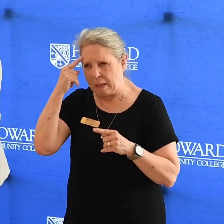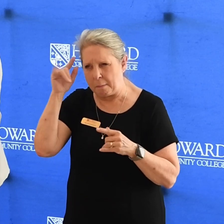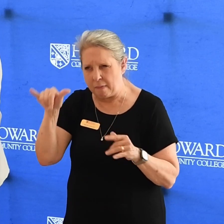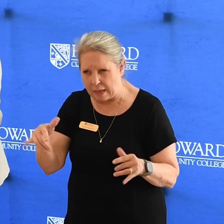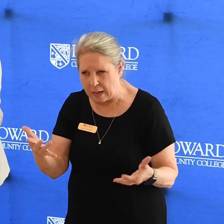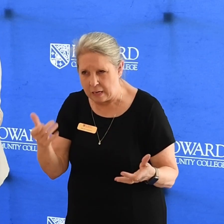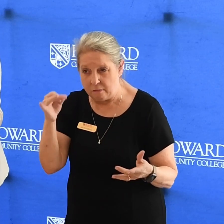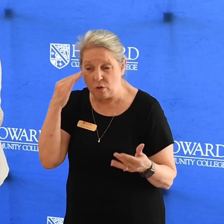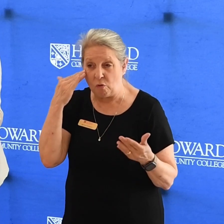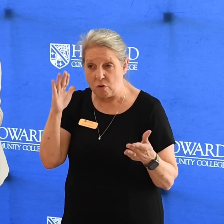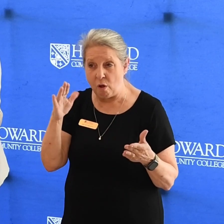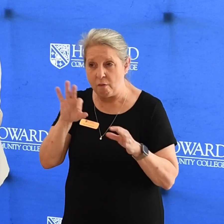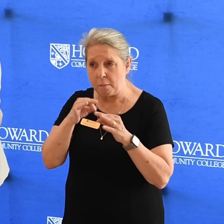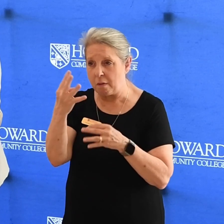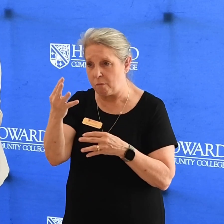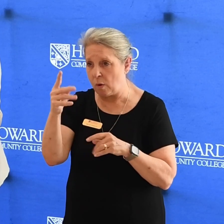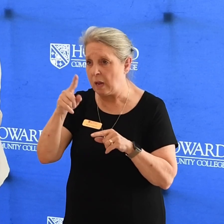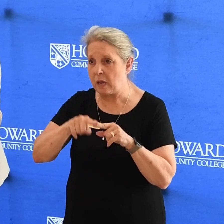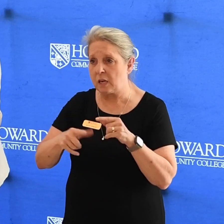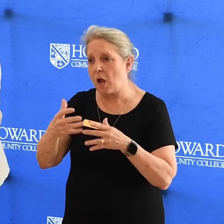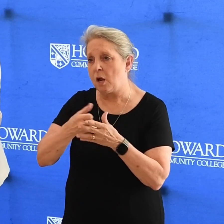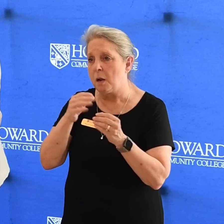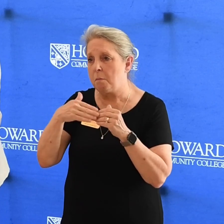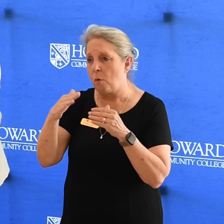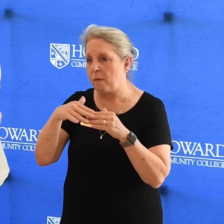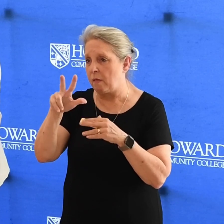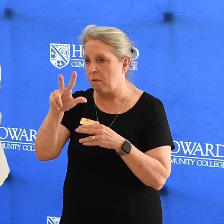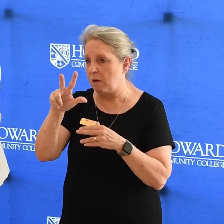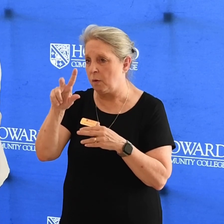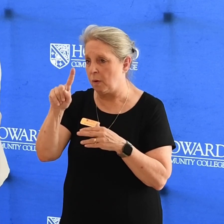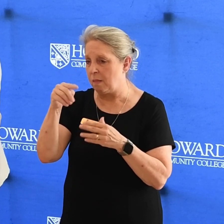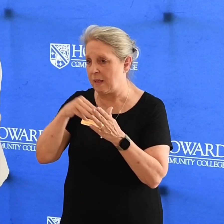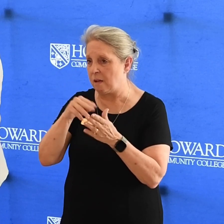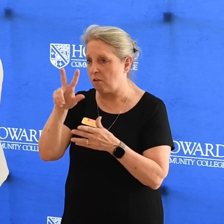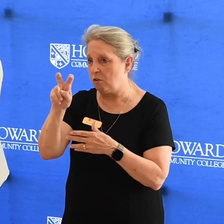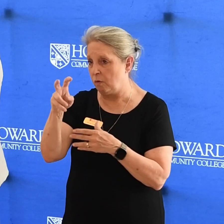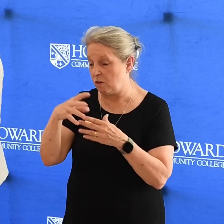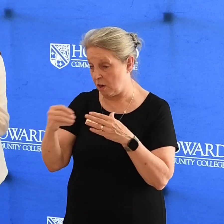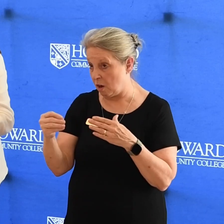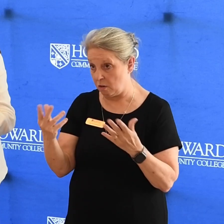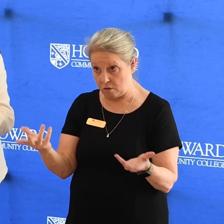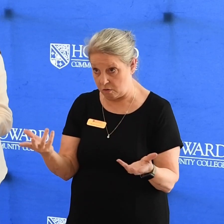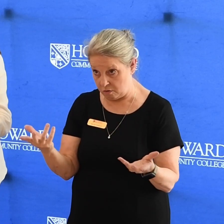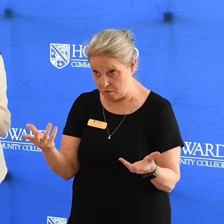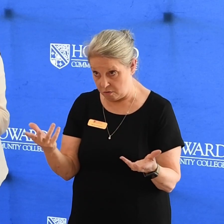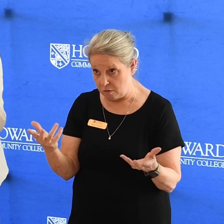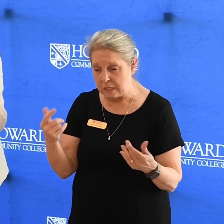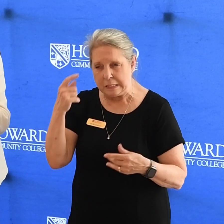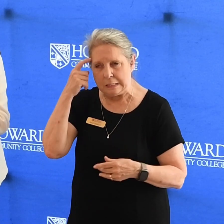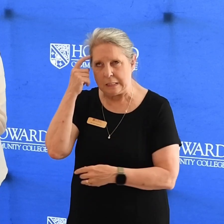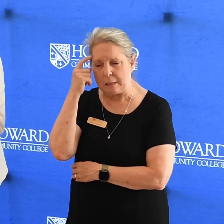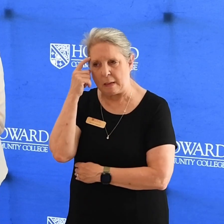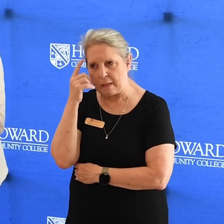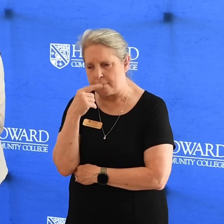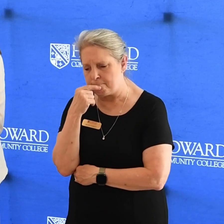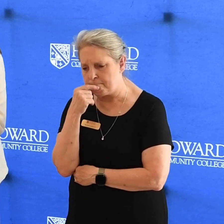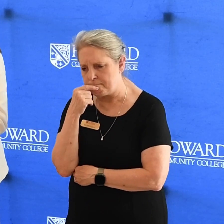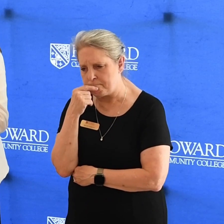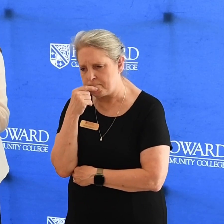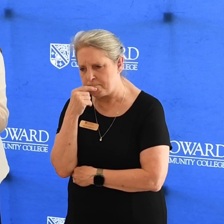know what they are, a family of 4 cannot make more than $31,200. I'll just let you think about that for a little